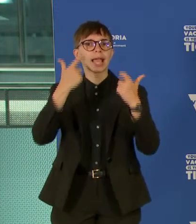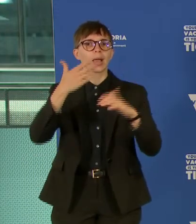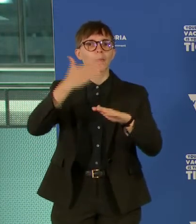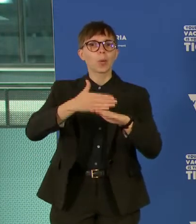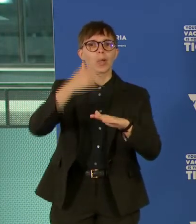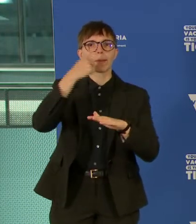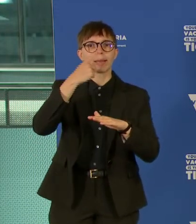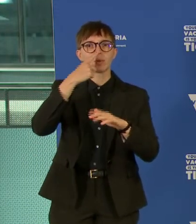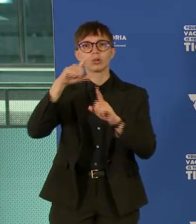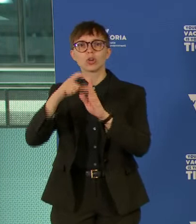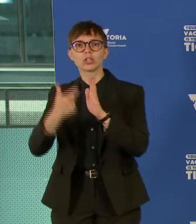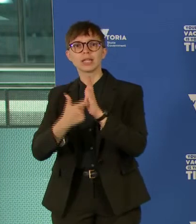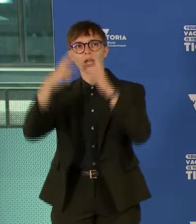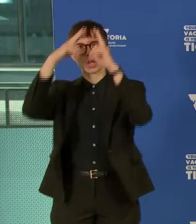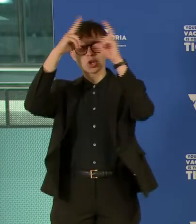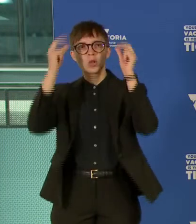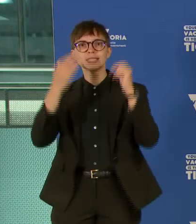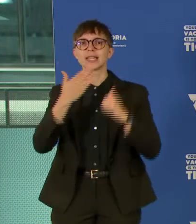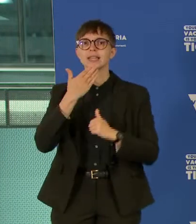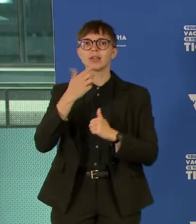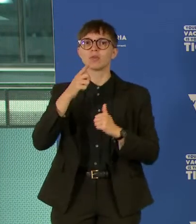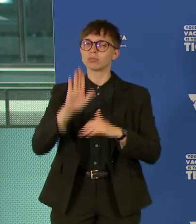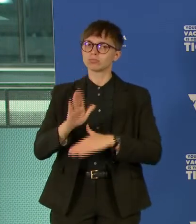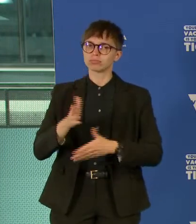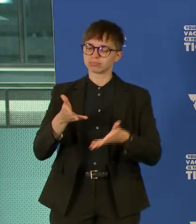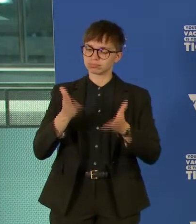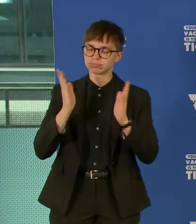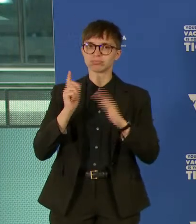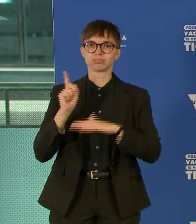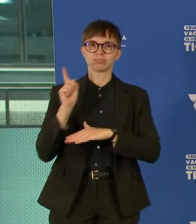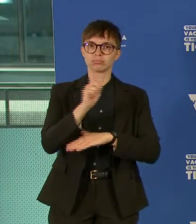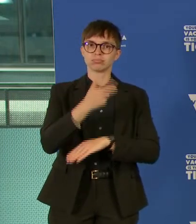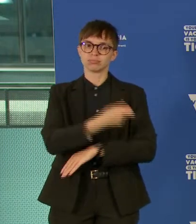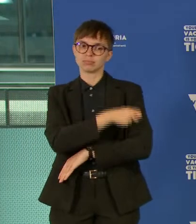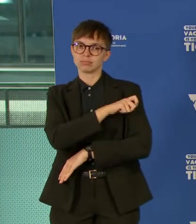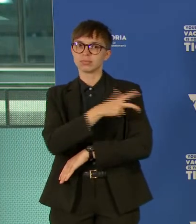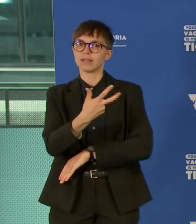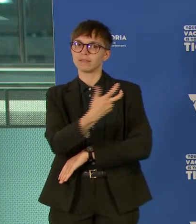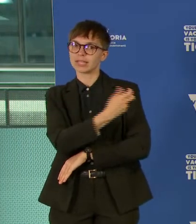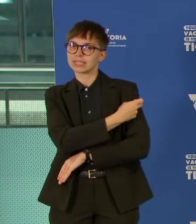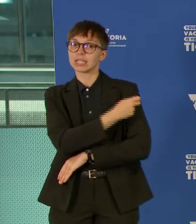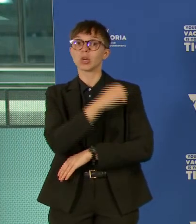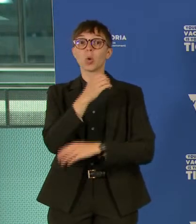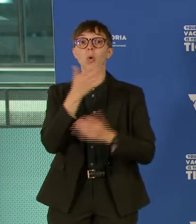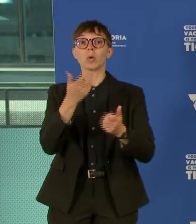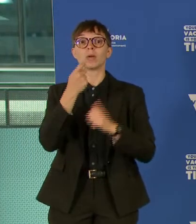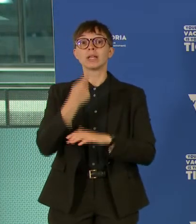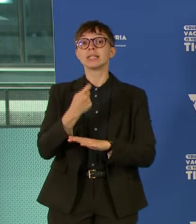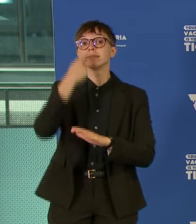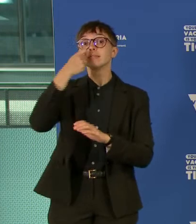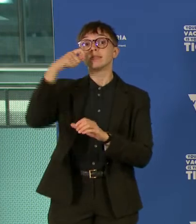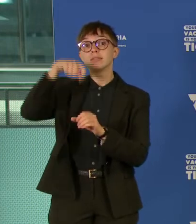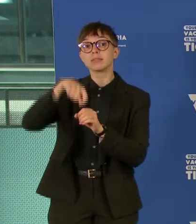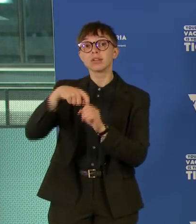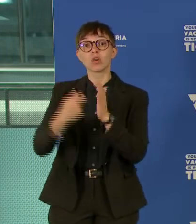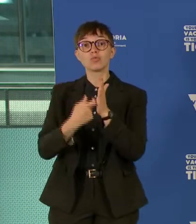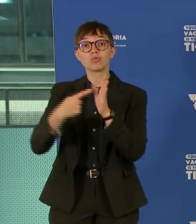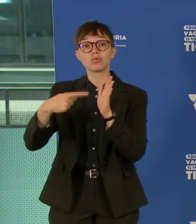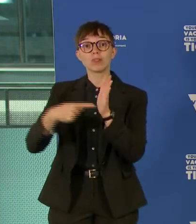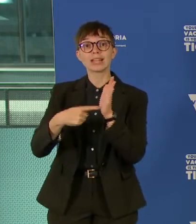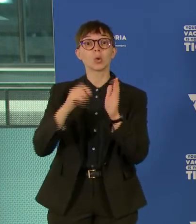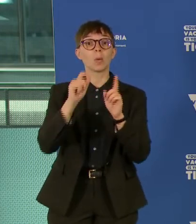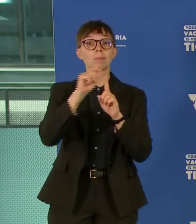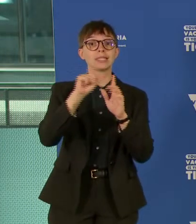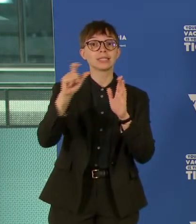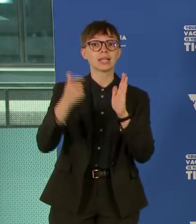and everyone who's stepped forward to get a test or a vaccine. That collective effort has safeguarded our community